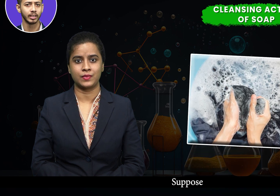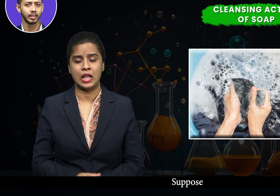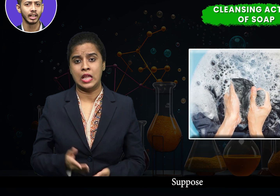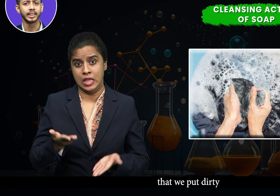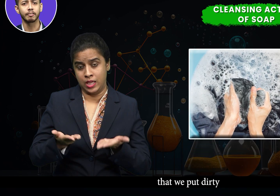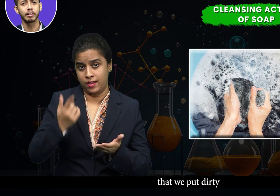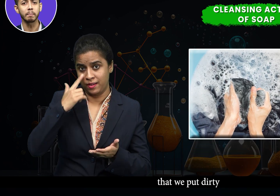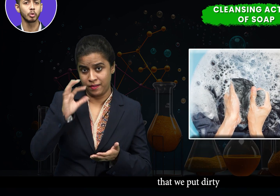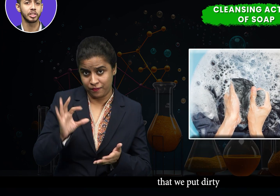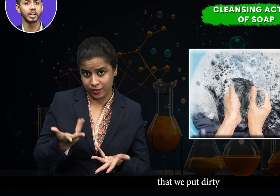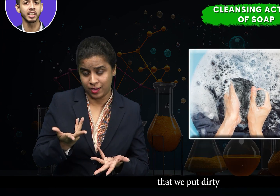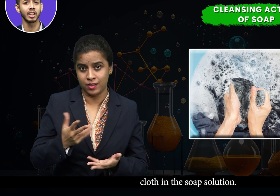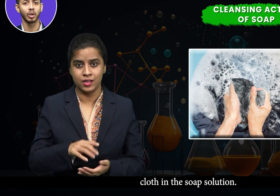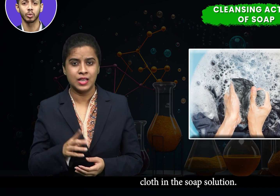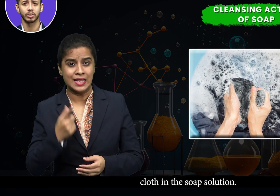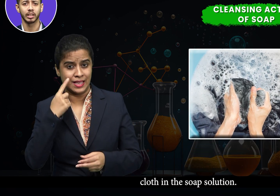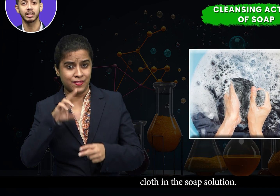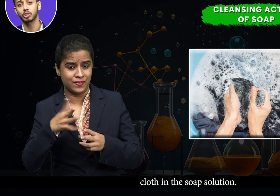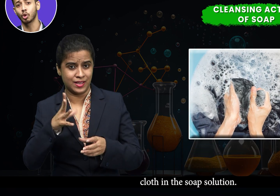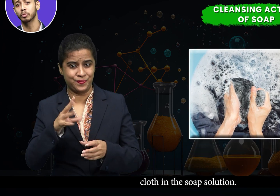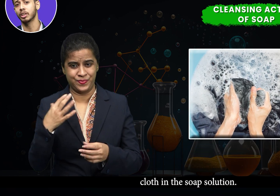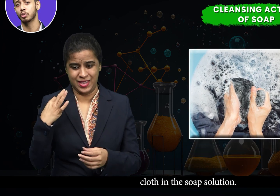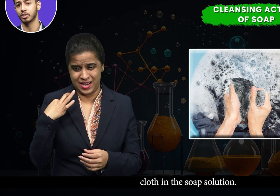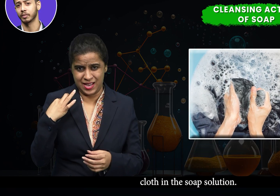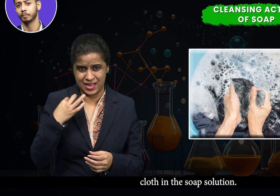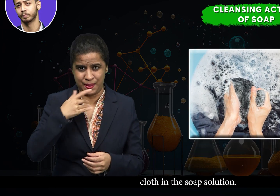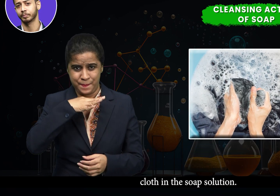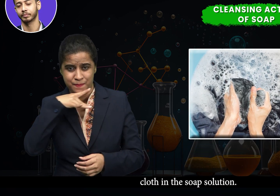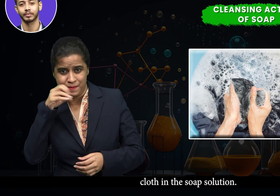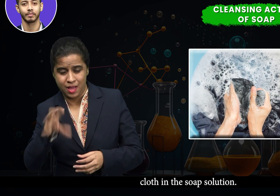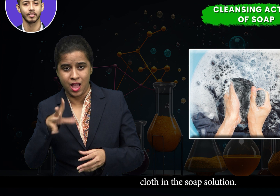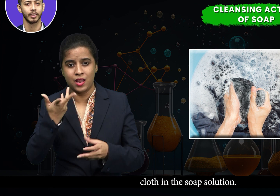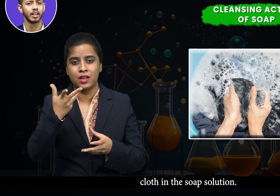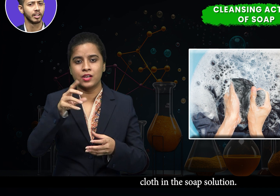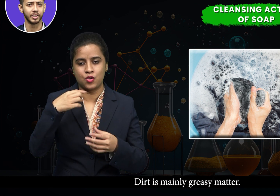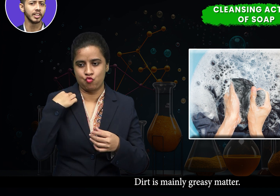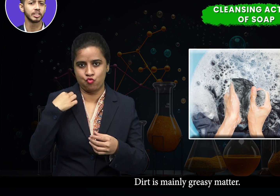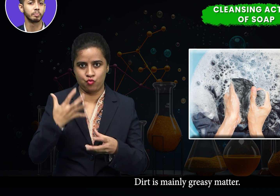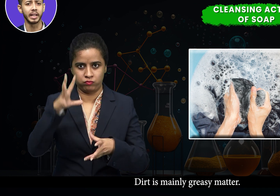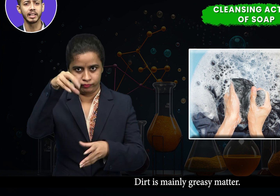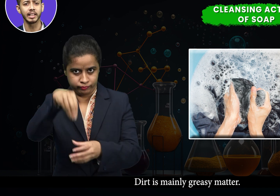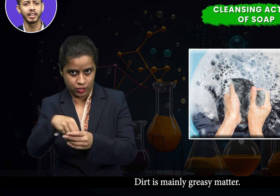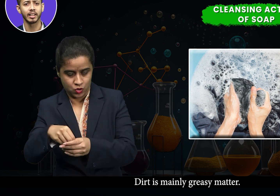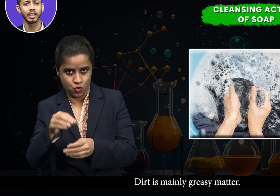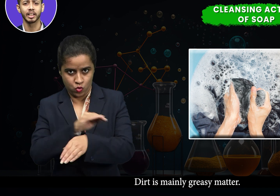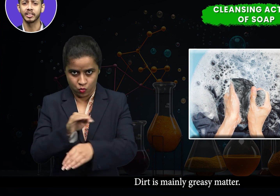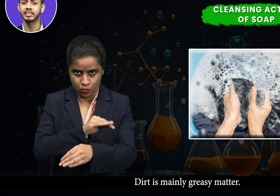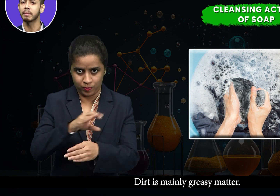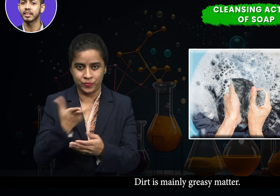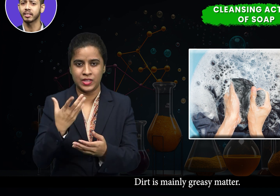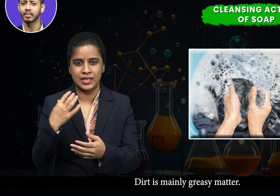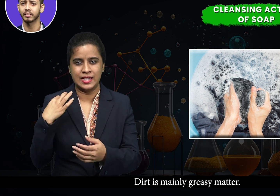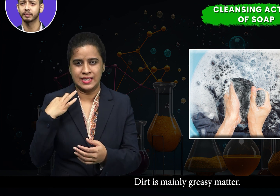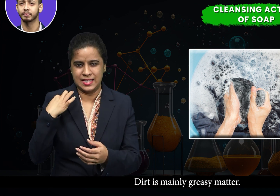Suppose that we put dirty cloth in the soap solution. Dirt is mainly